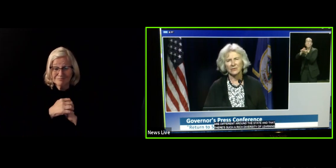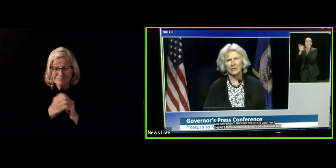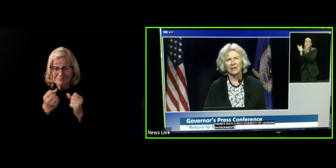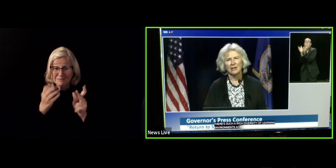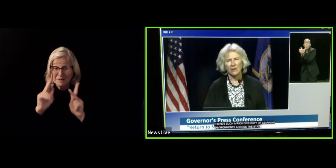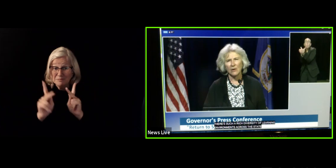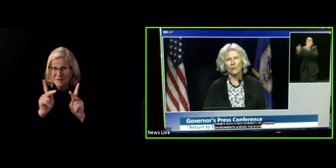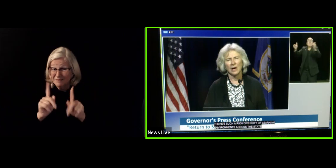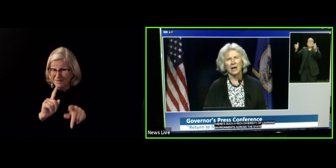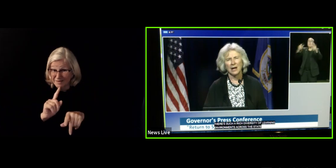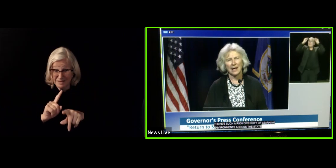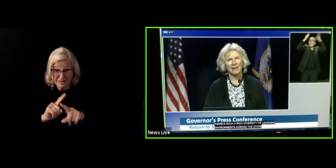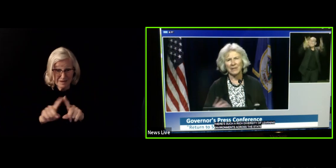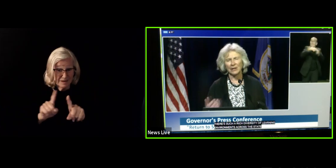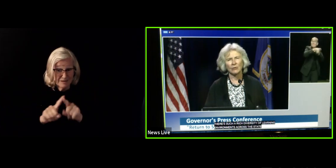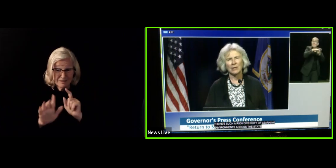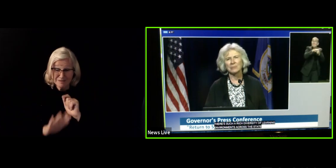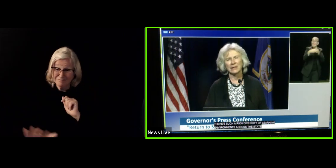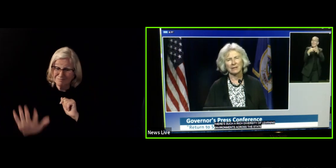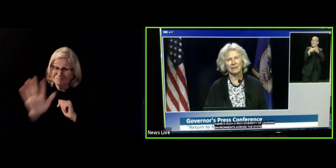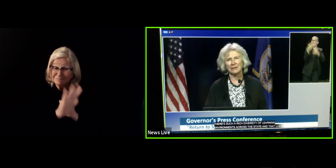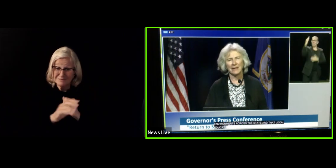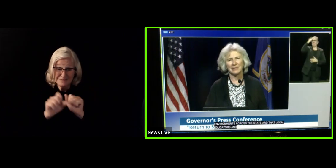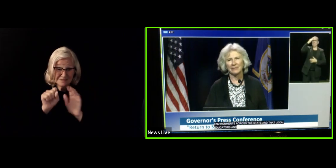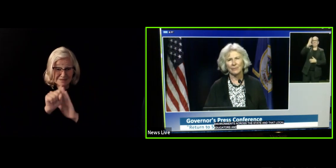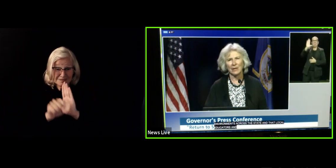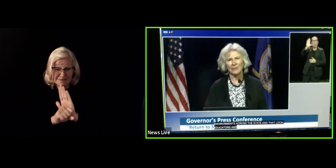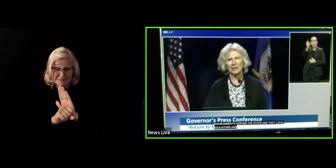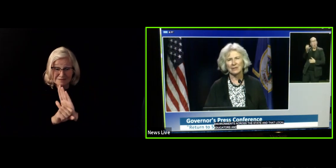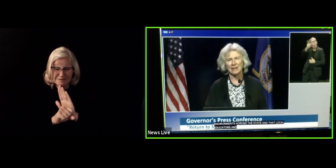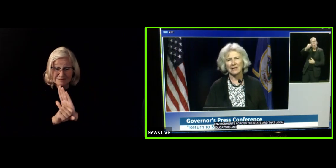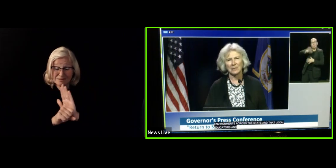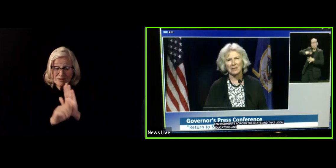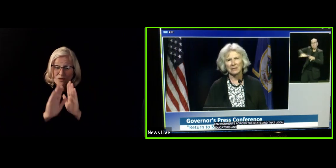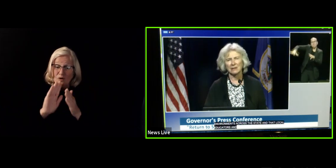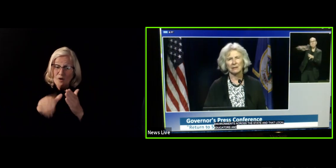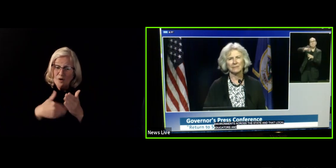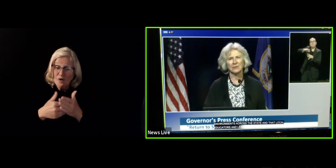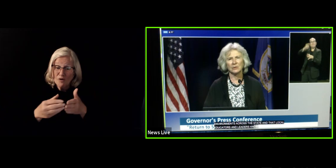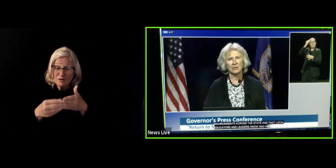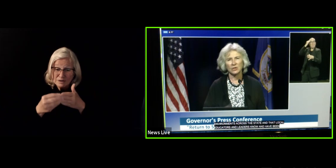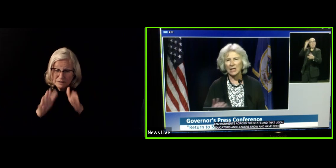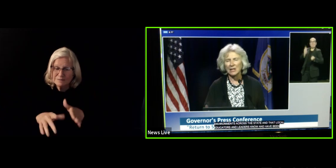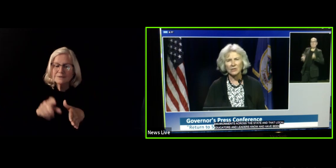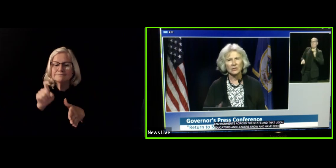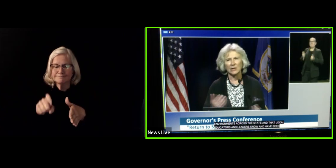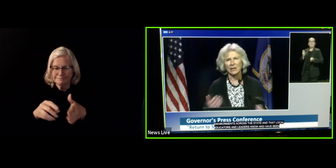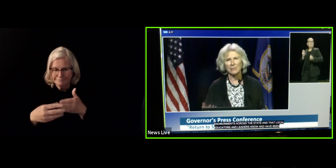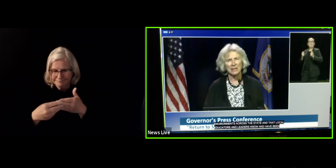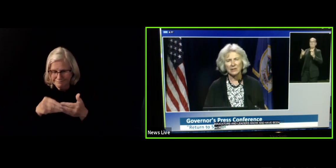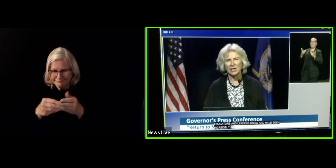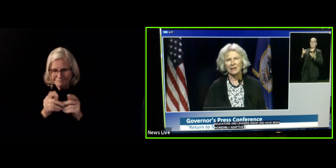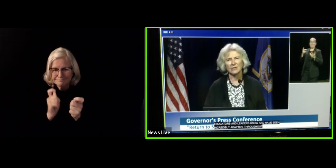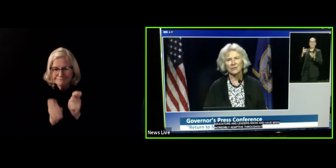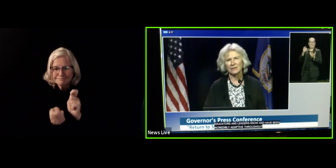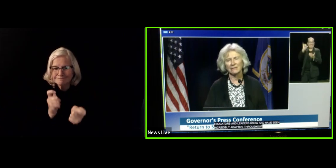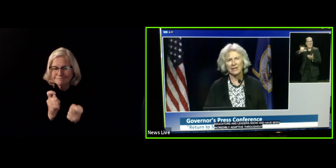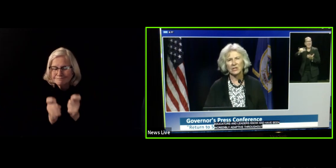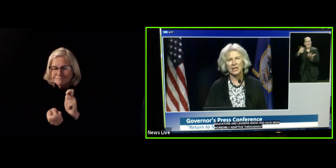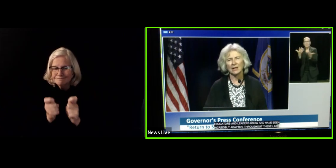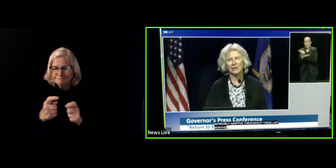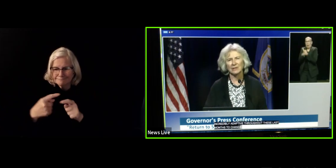leaders know and have been incredibly adaptive throughout these last months to change, to try to meet the challenges